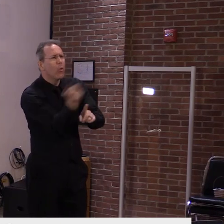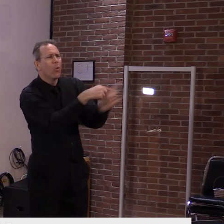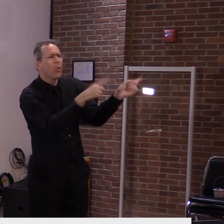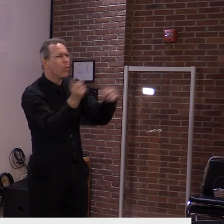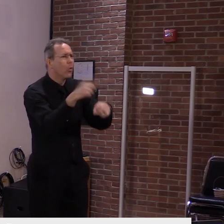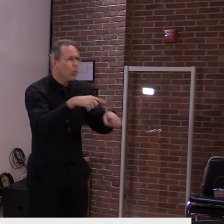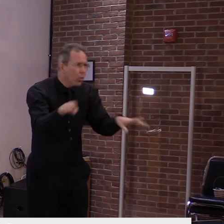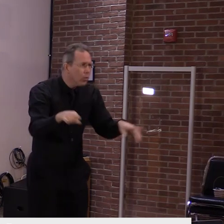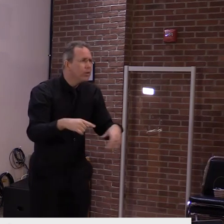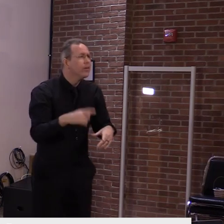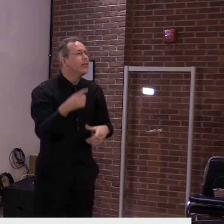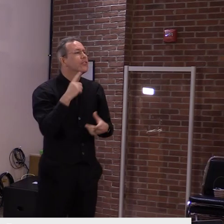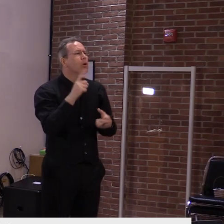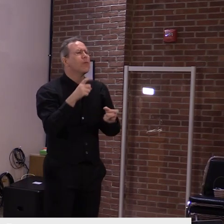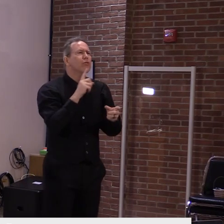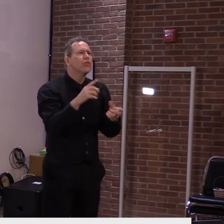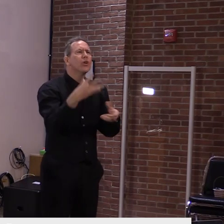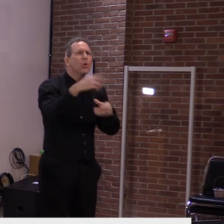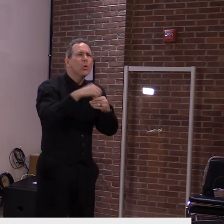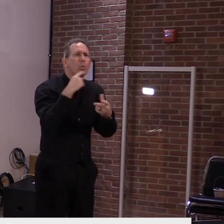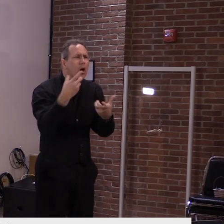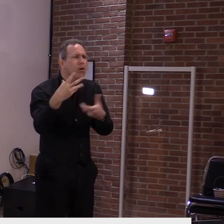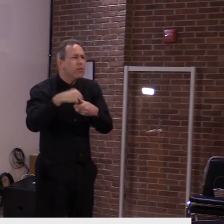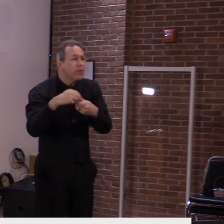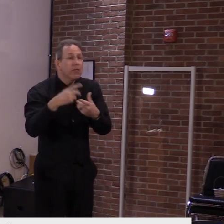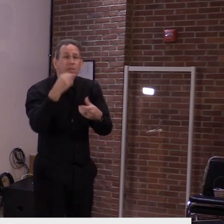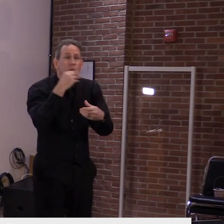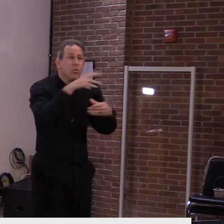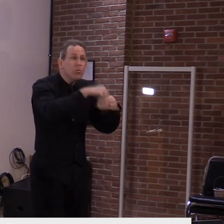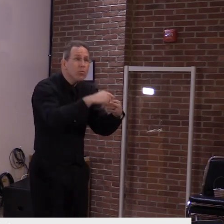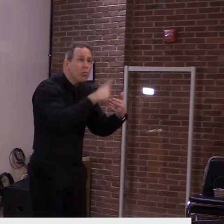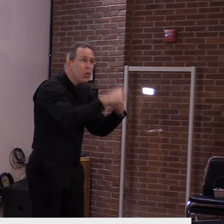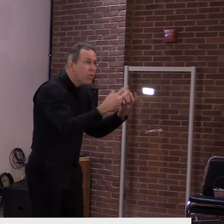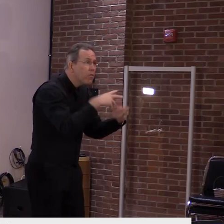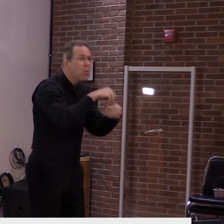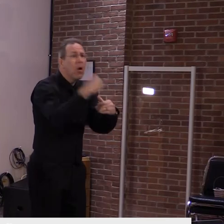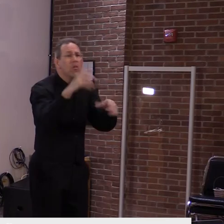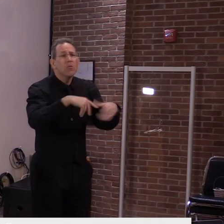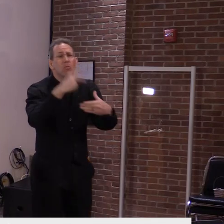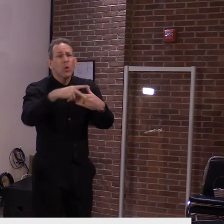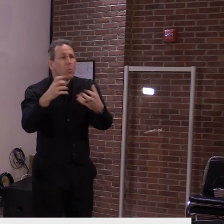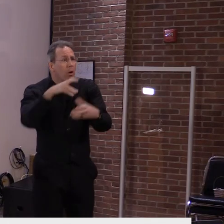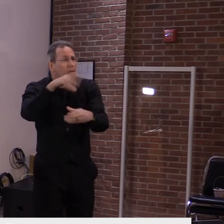be integrated, whether it's in the food program or any other place within the agency.